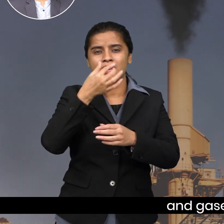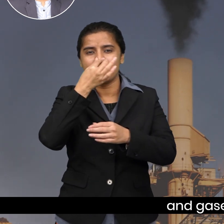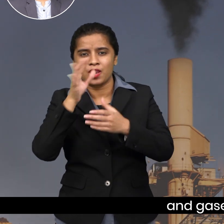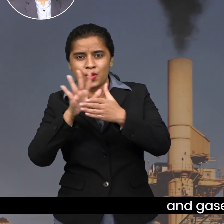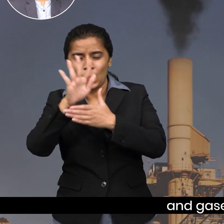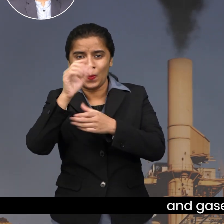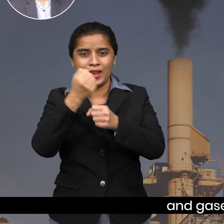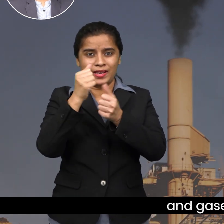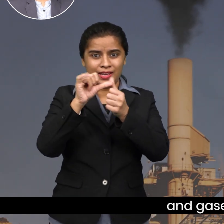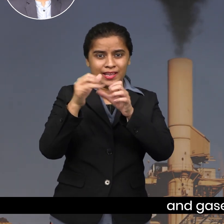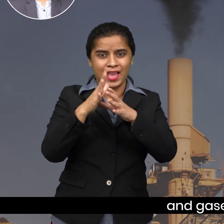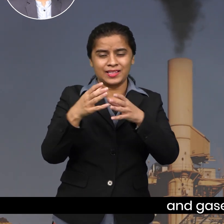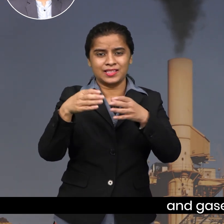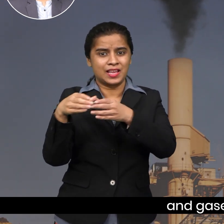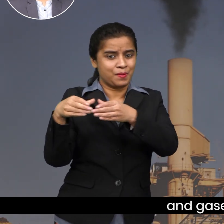from people.